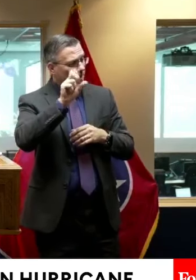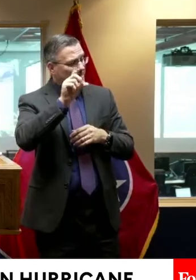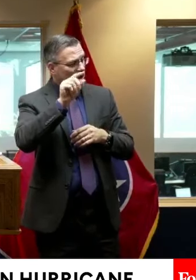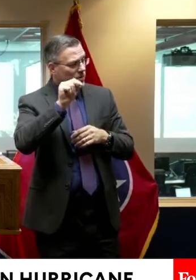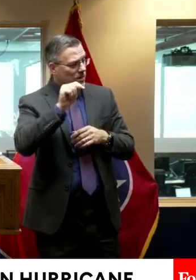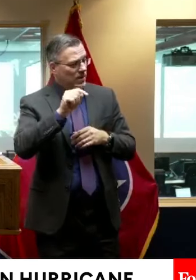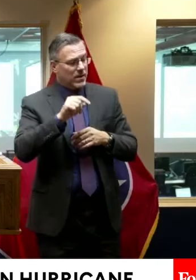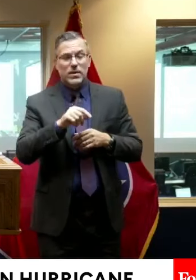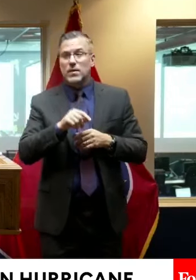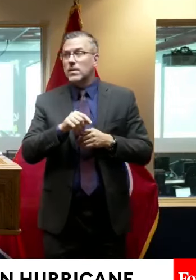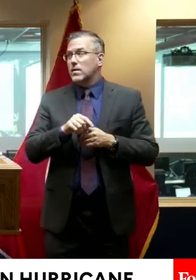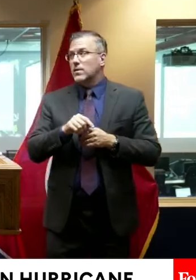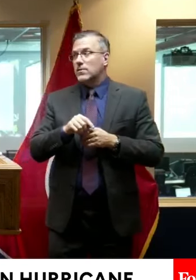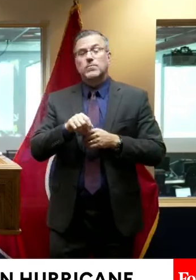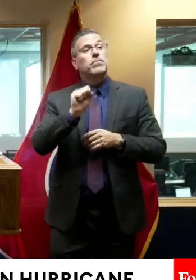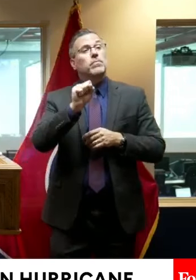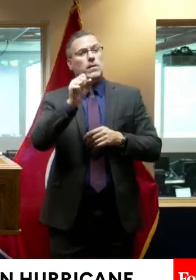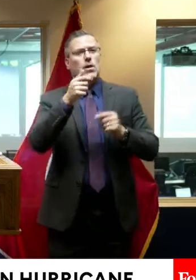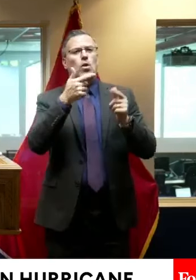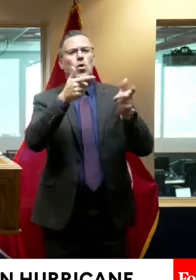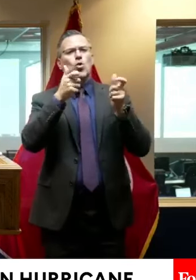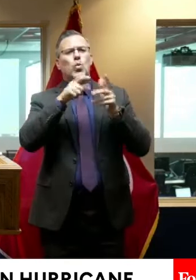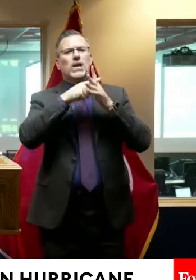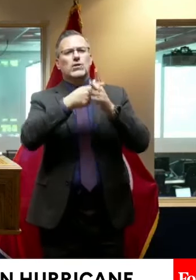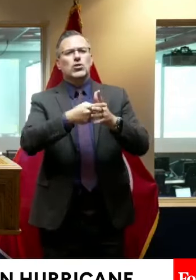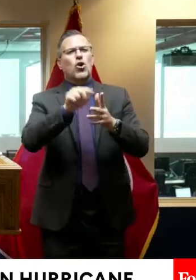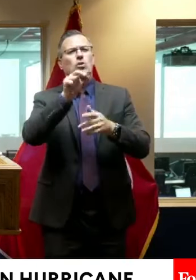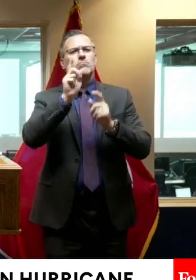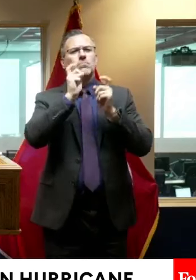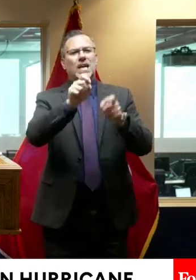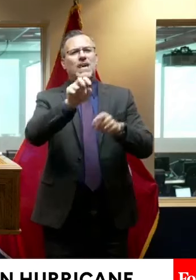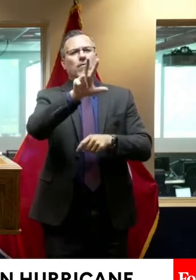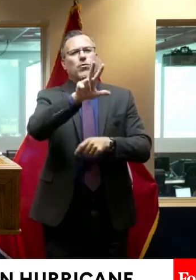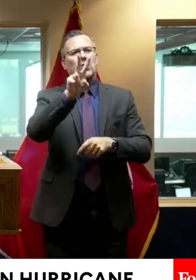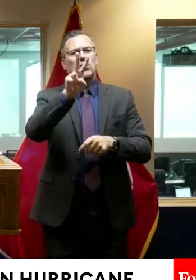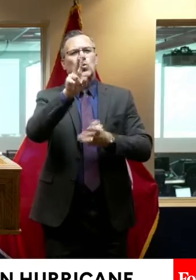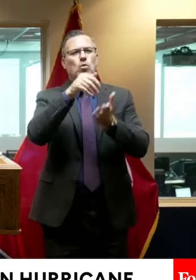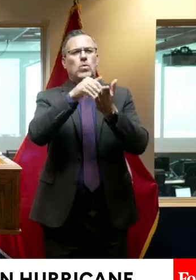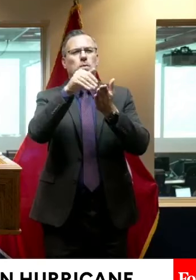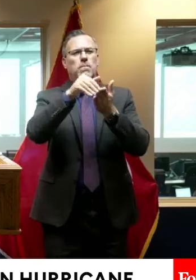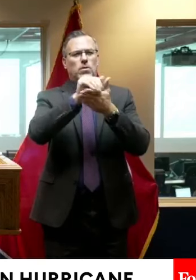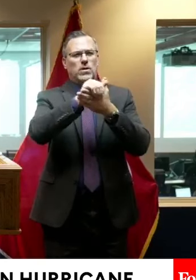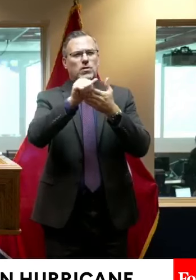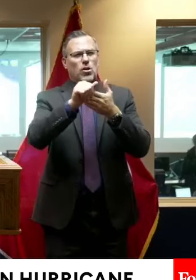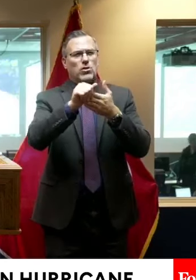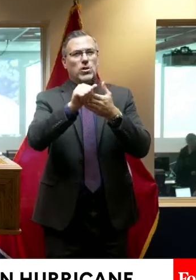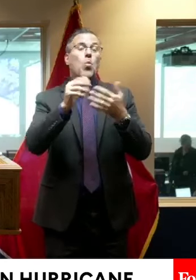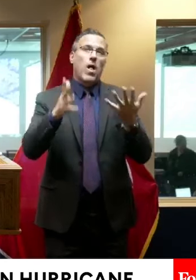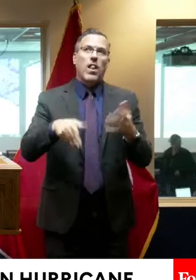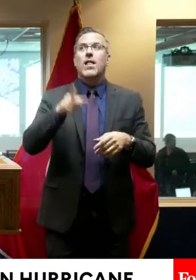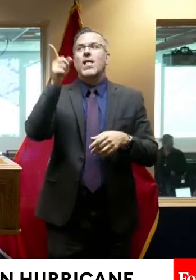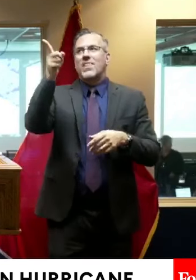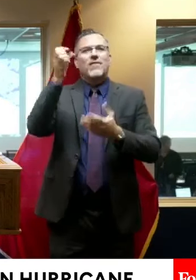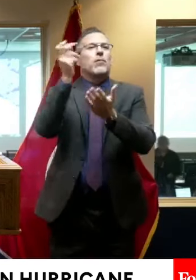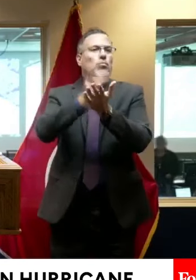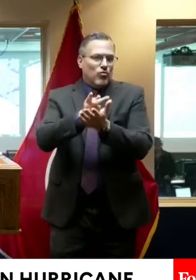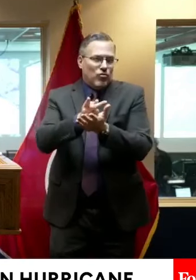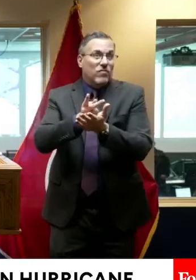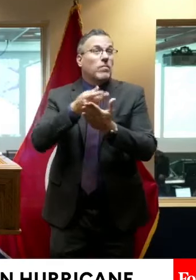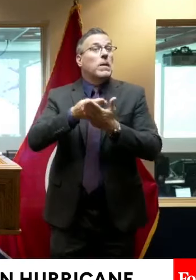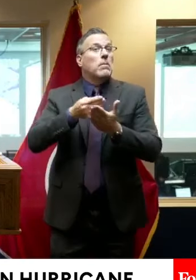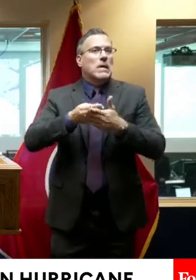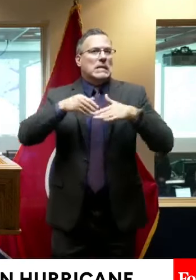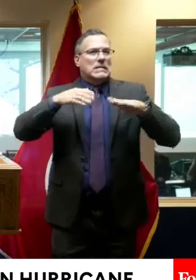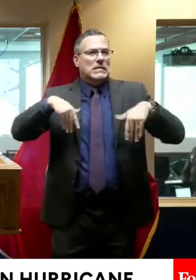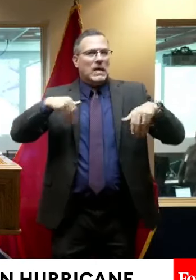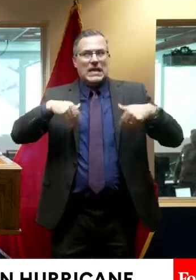has provided Quick Start funds, $32 million. Well, they have granted it. The money's not here, obviously, but